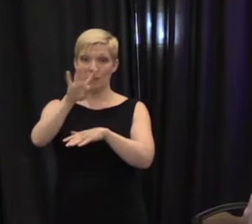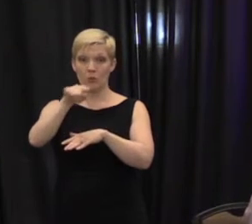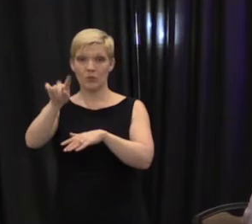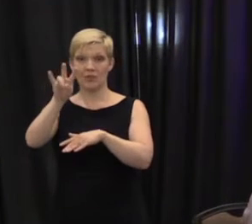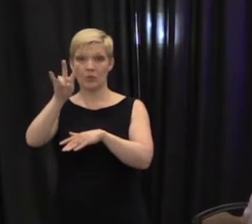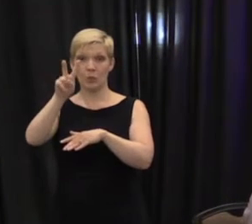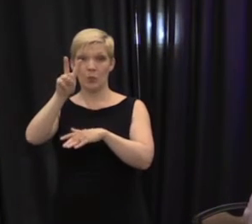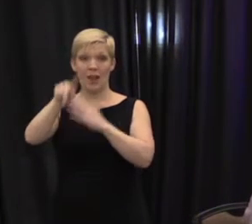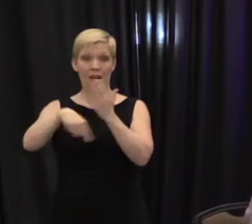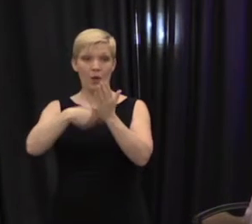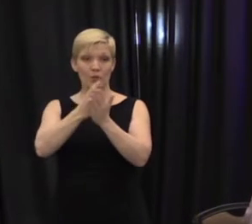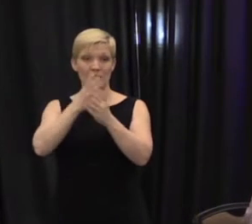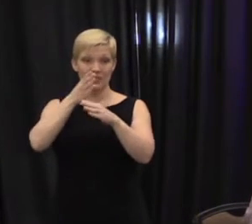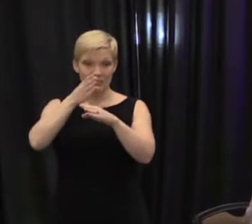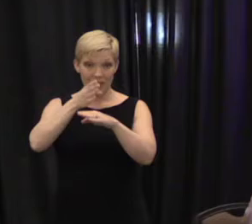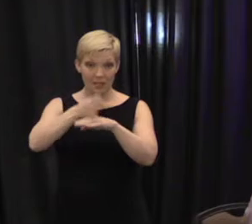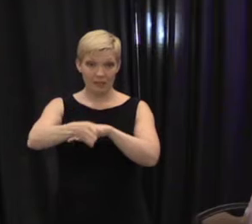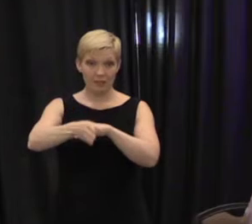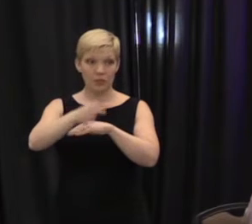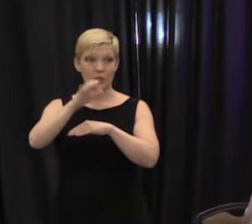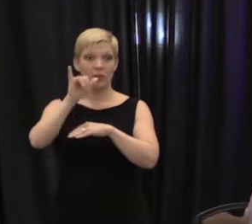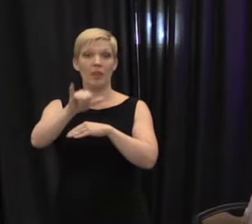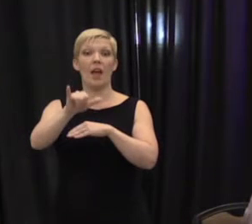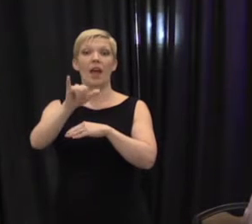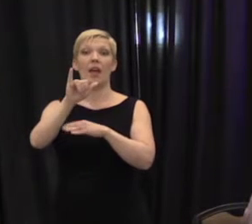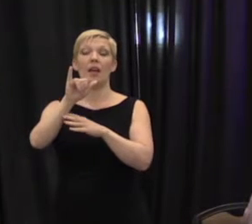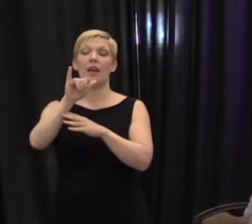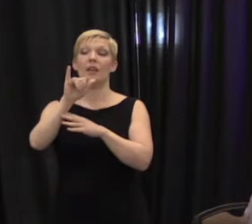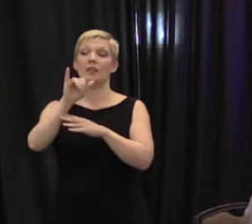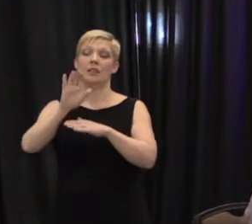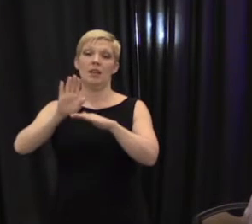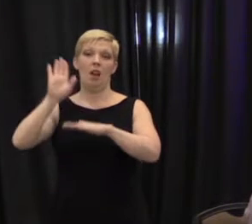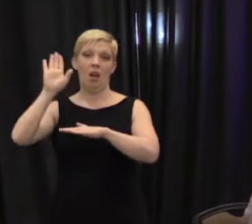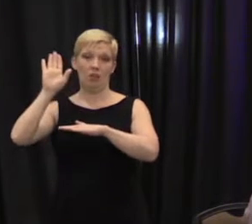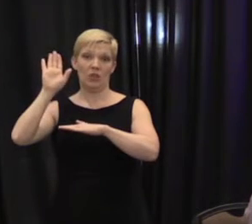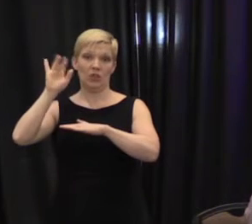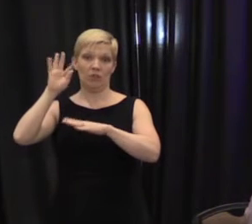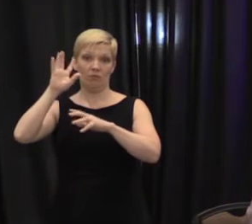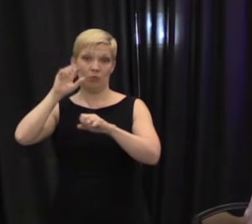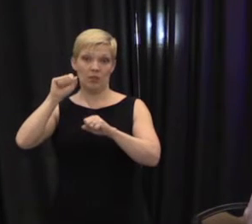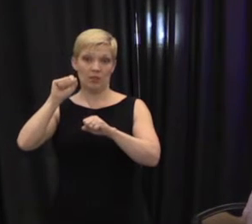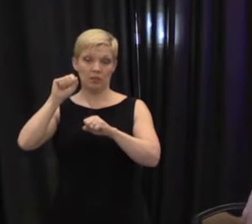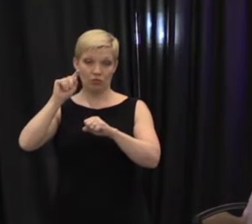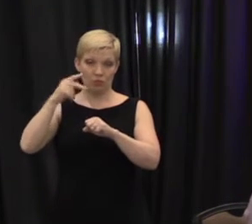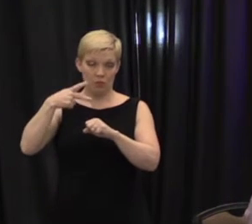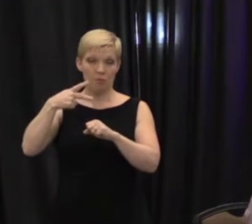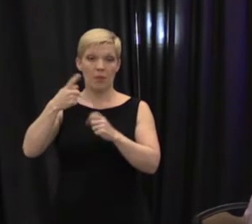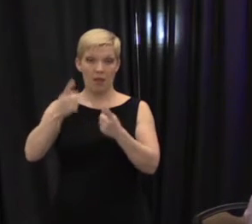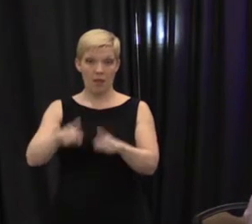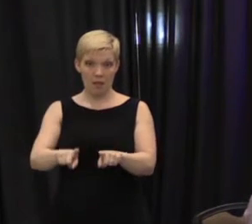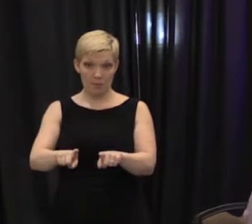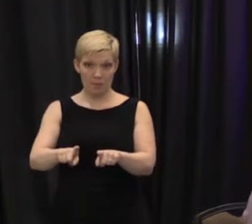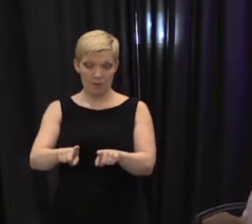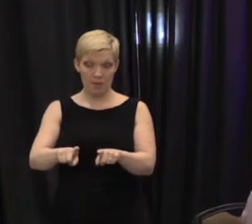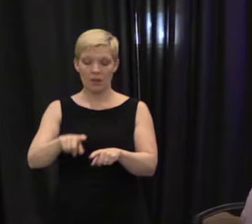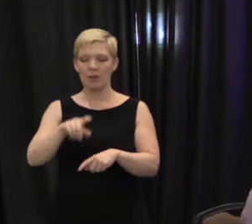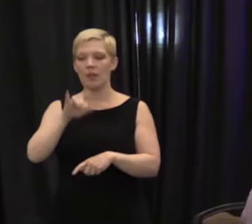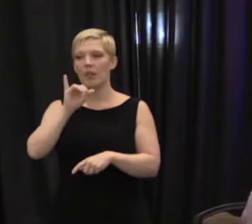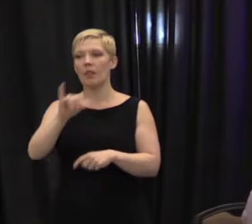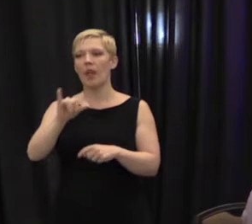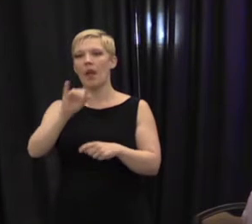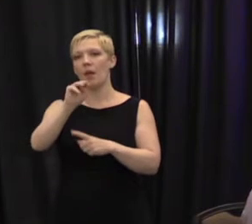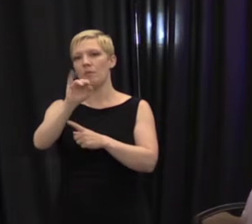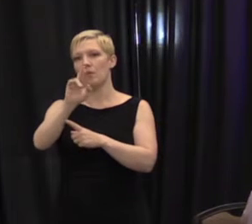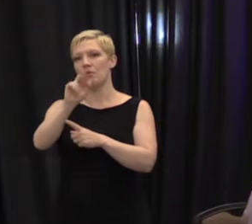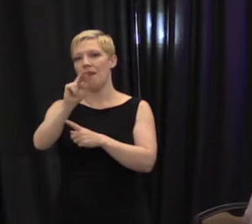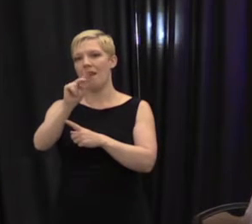hours after the inauguration happened. And not only was it enacted, it was, the presidential memoranda, it was